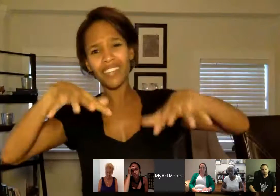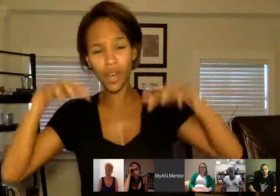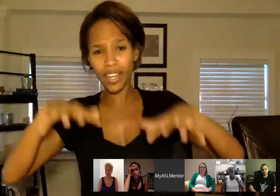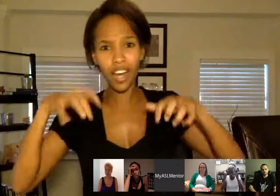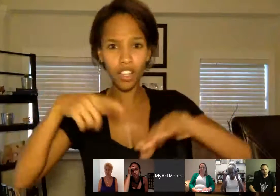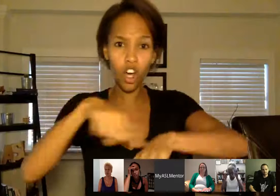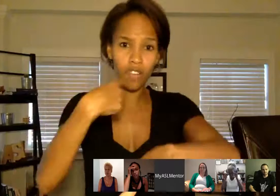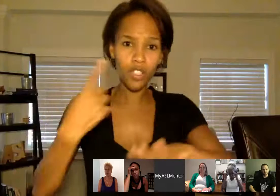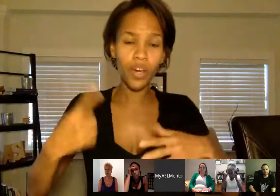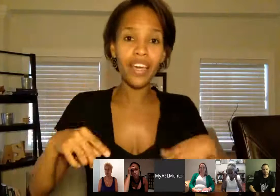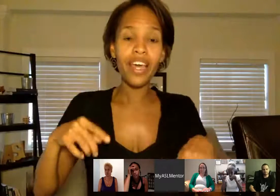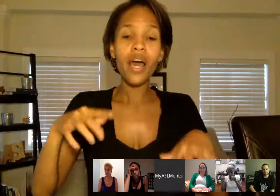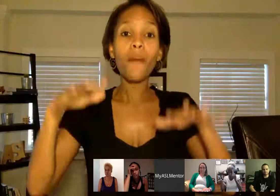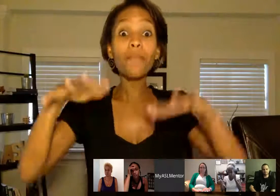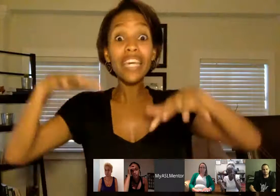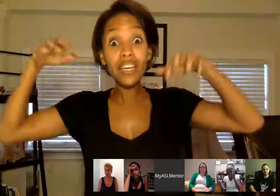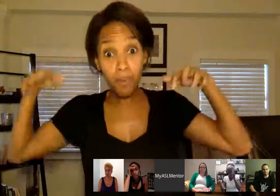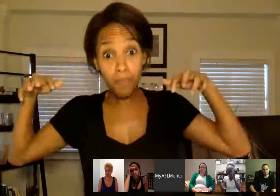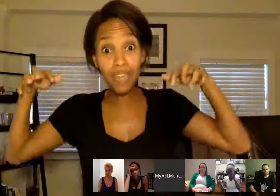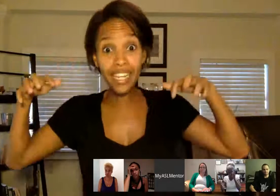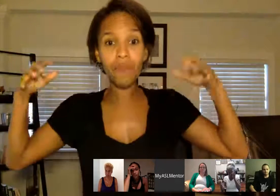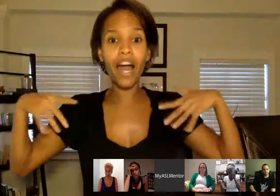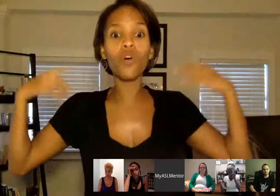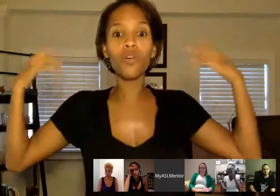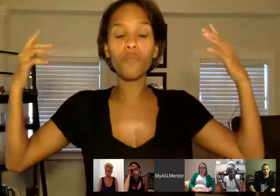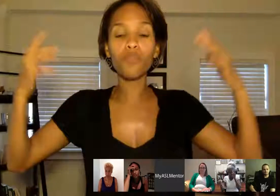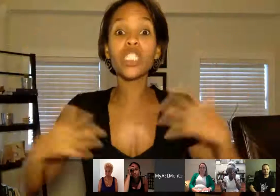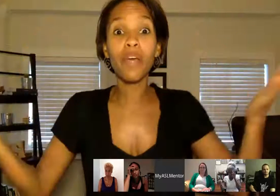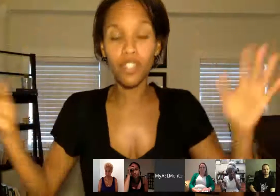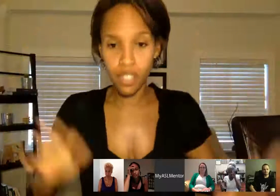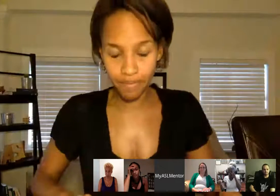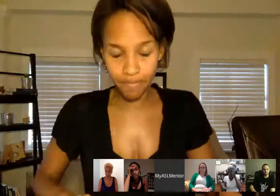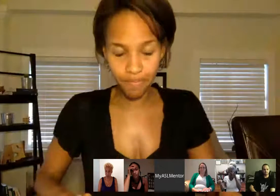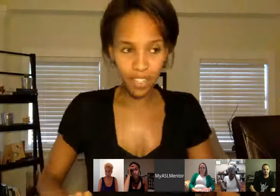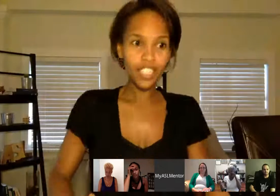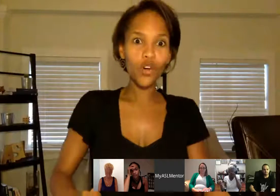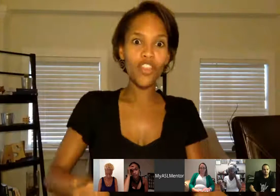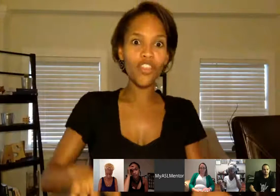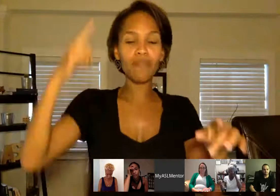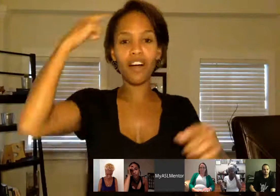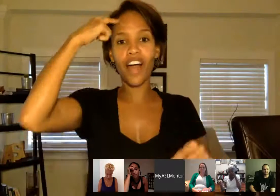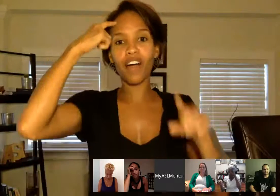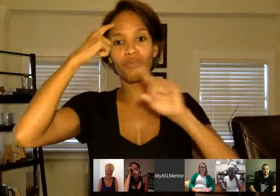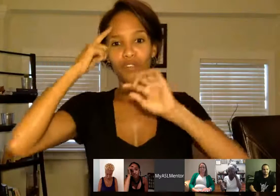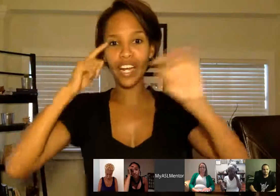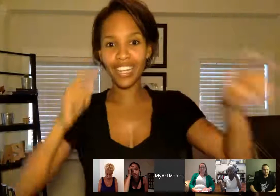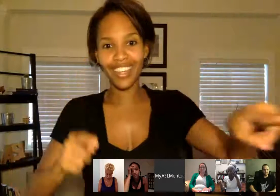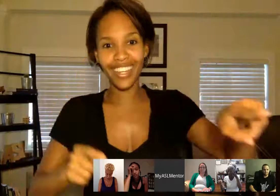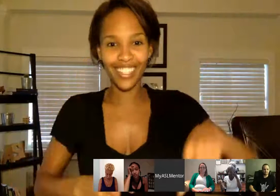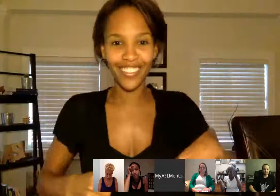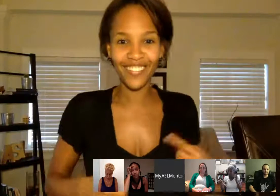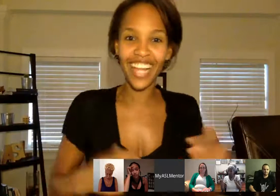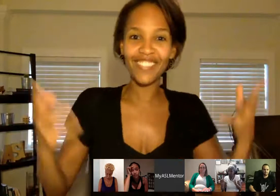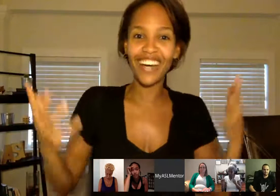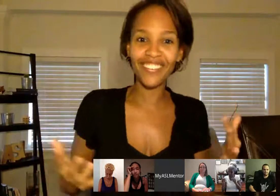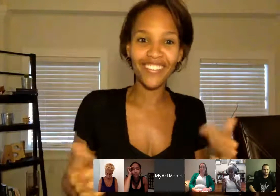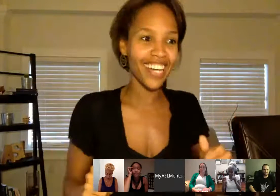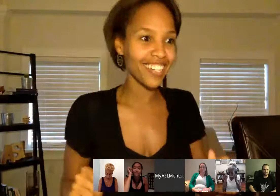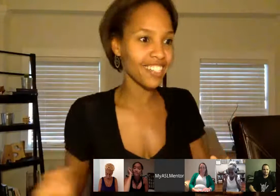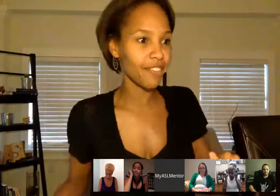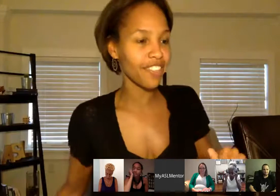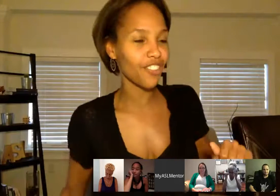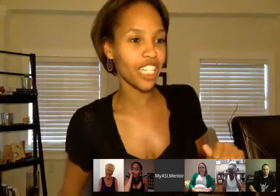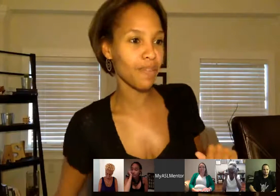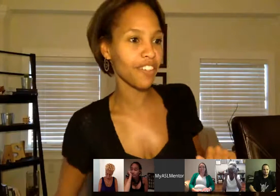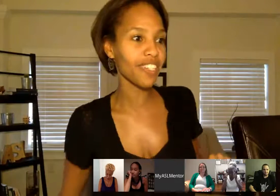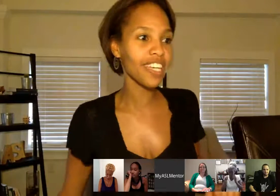big this way, not long this way, big meeting about transparency. So I thought about that when writing this, so that's why you guys